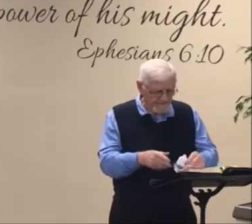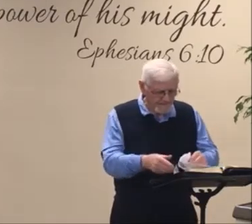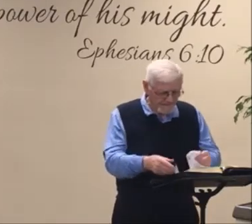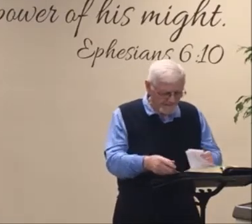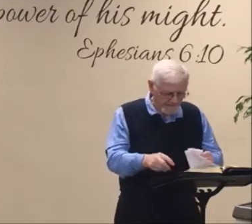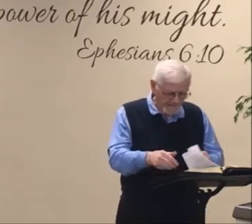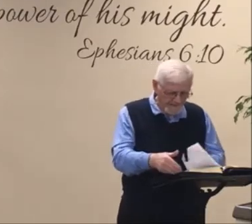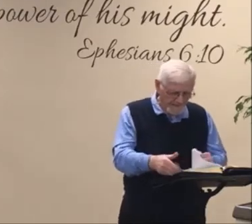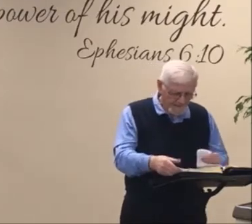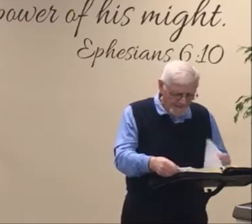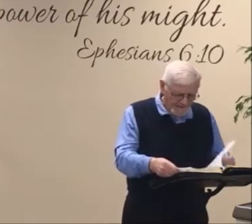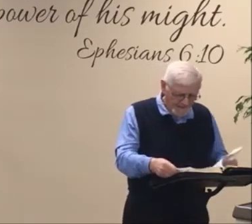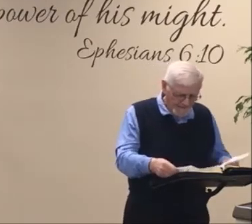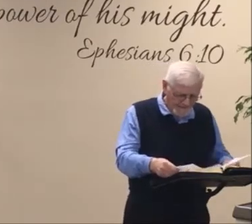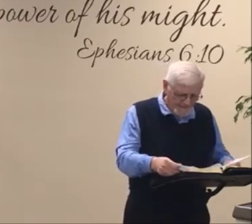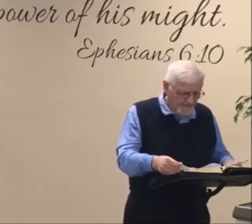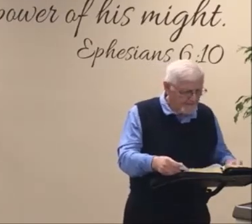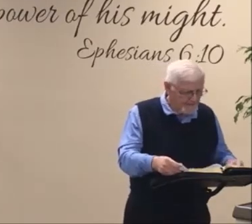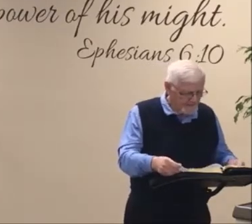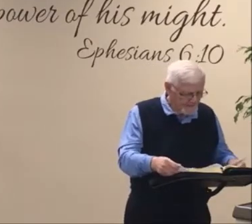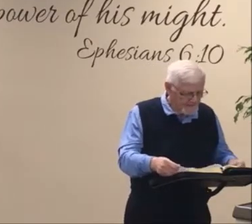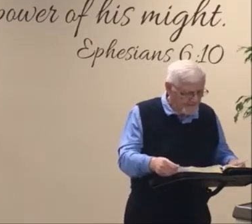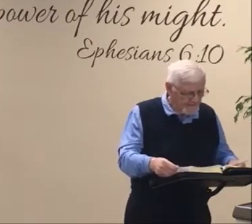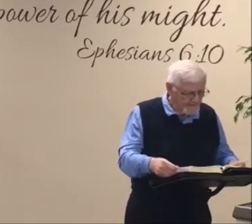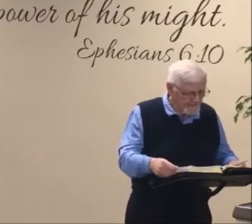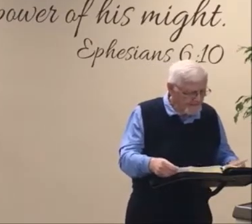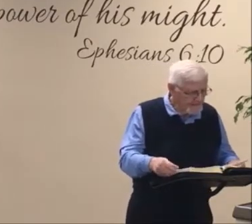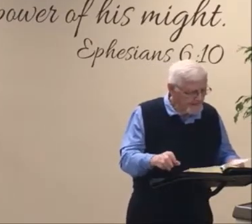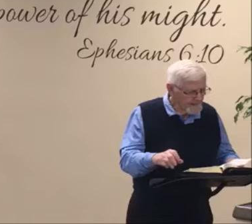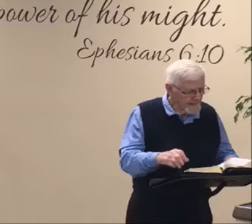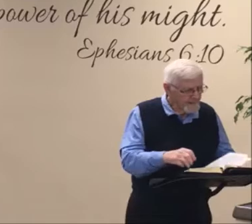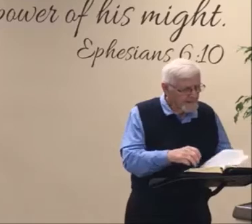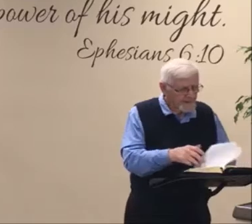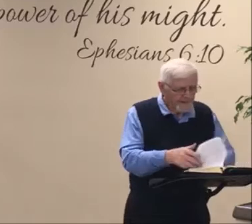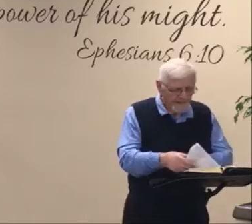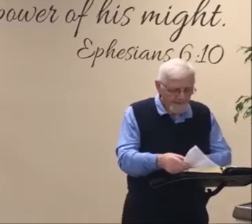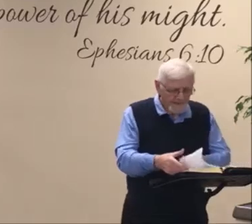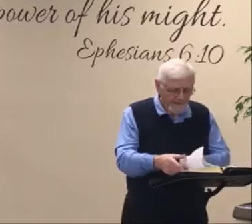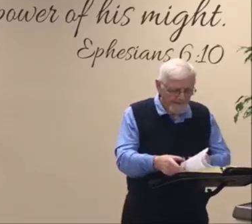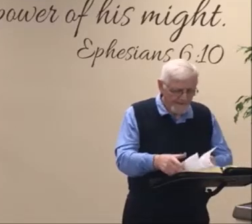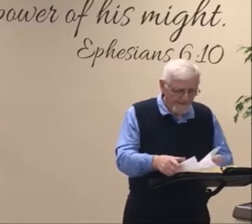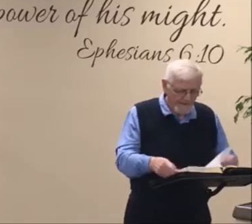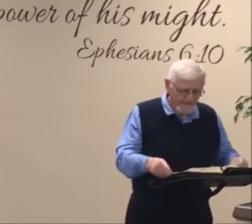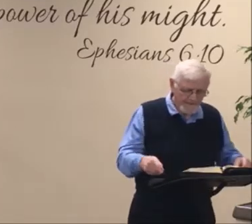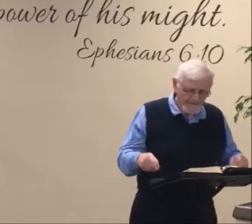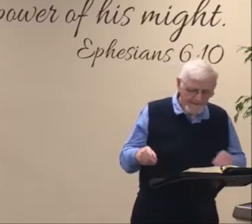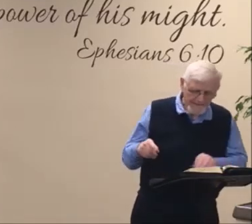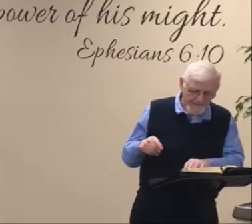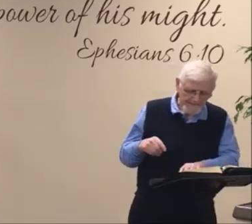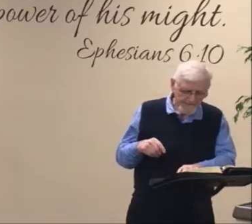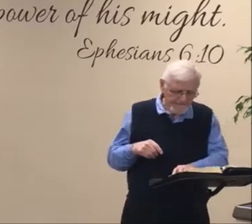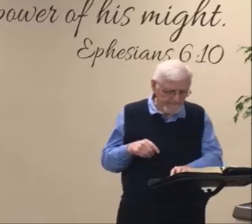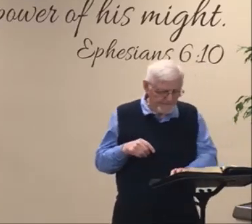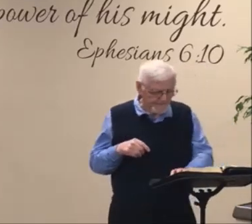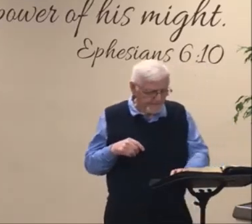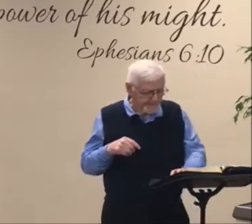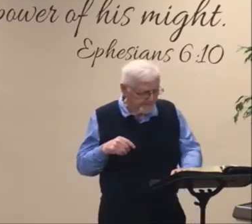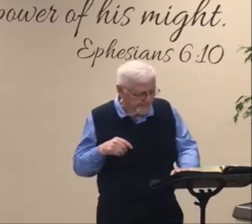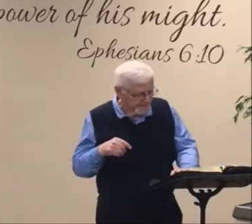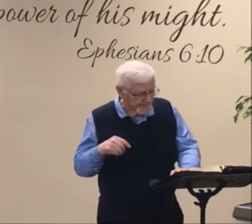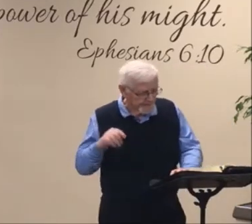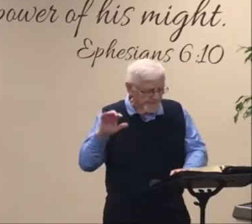38. Jacob gets to the end of his time here with Laban. Things are wearing thin in their relationship. And he's pretty frustrated with